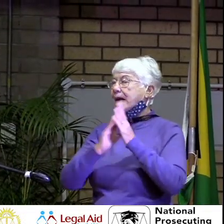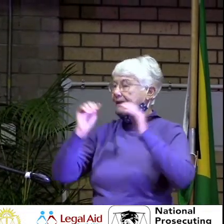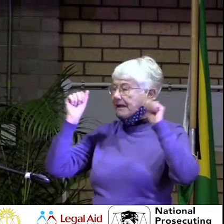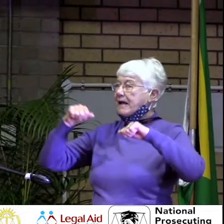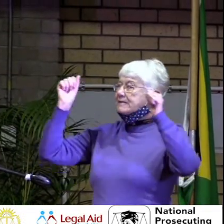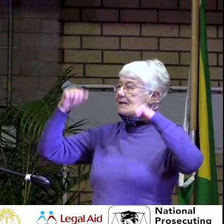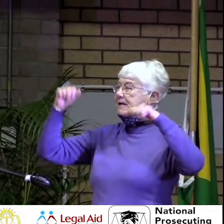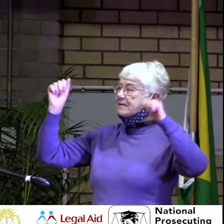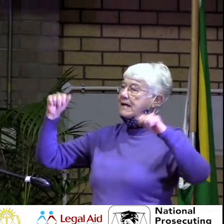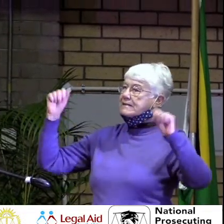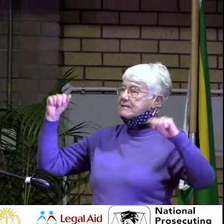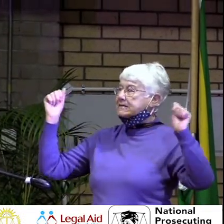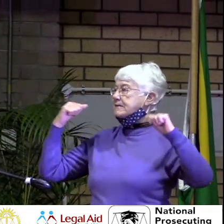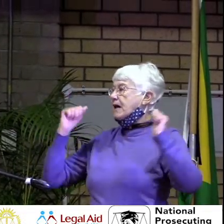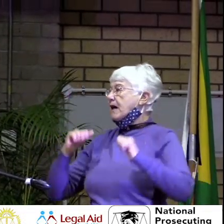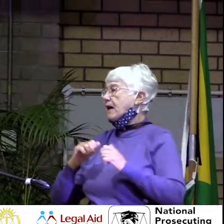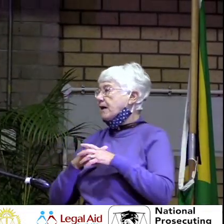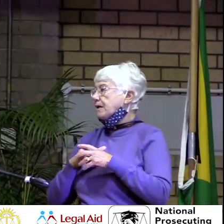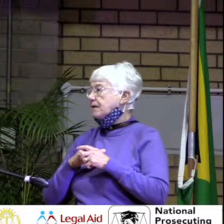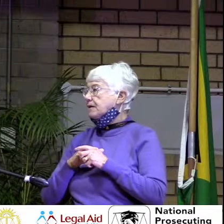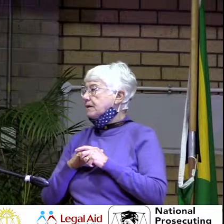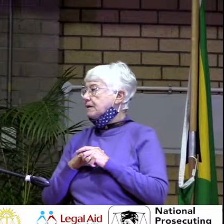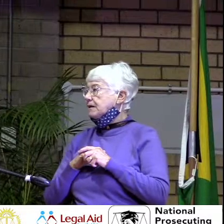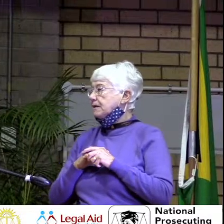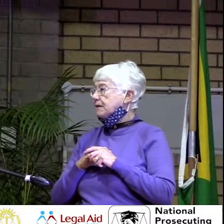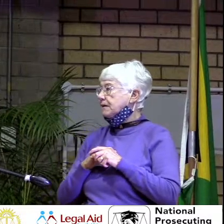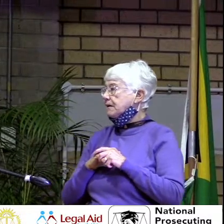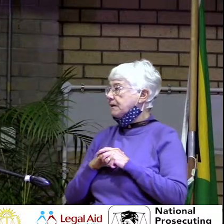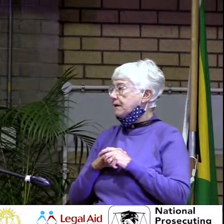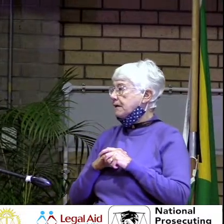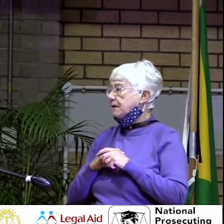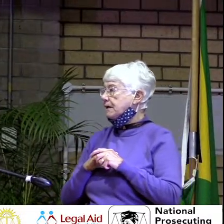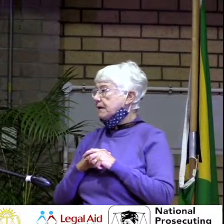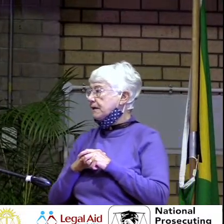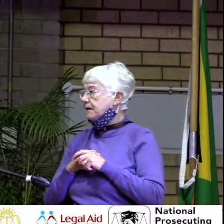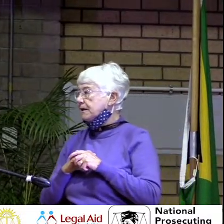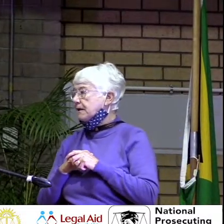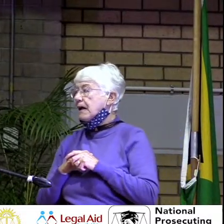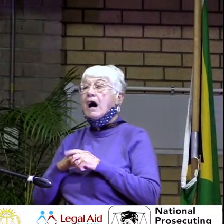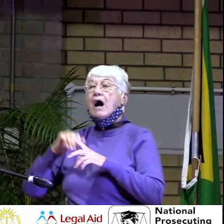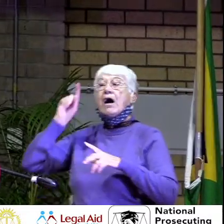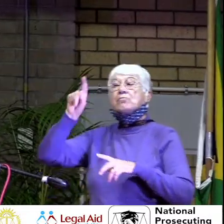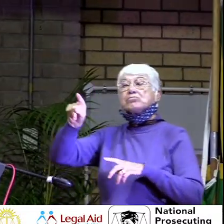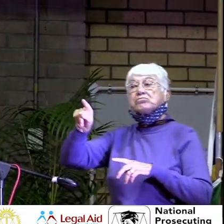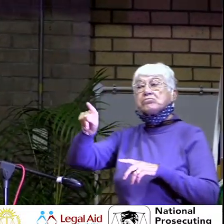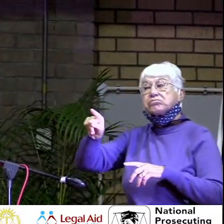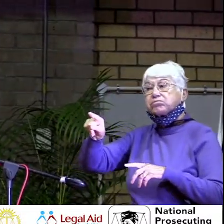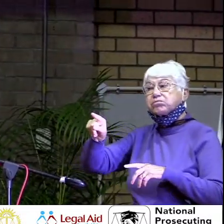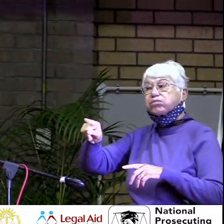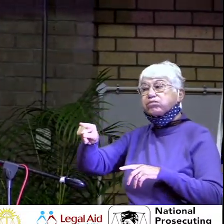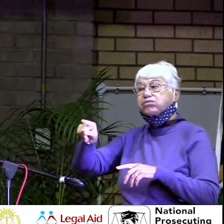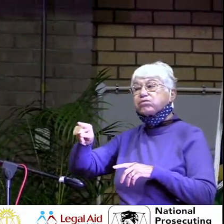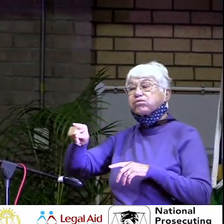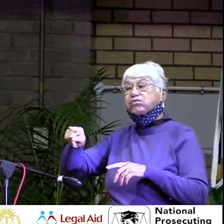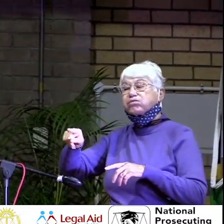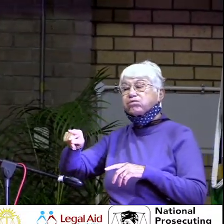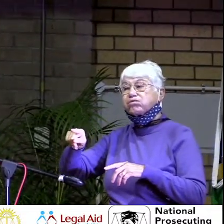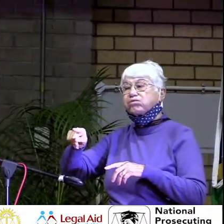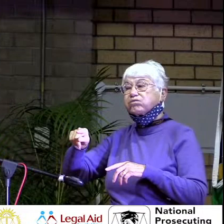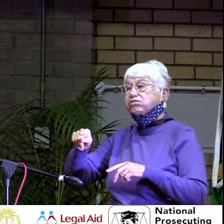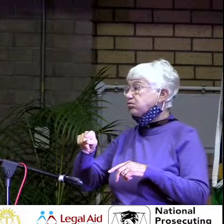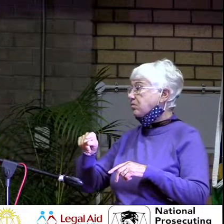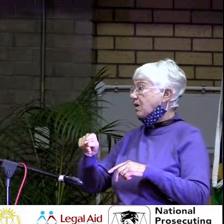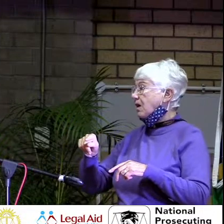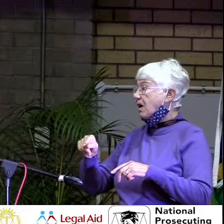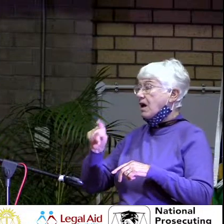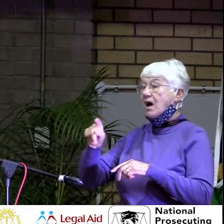So that the days of the officials, bahleli ema ofisini, bafaka matai, banjele